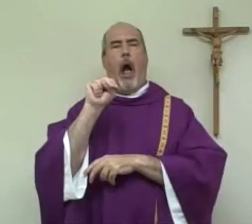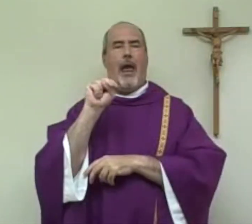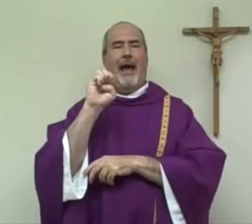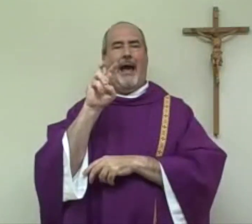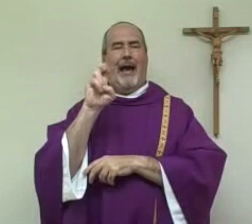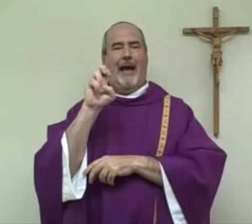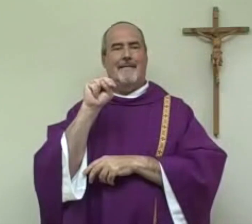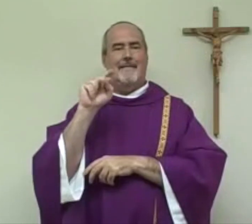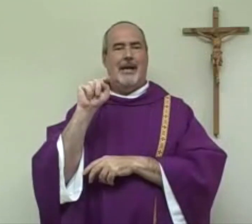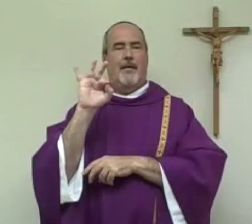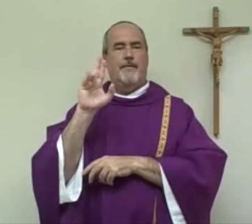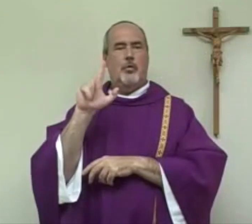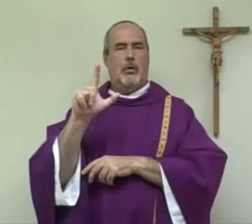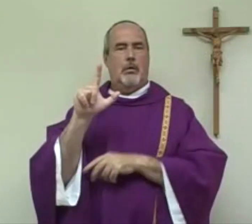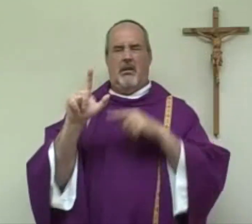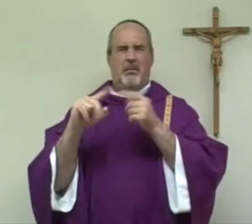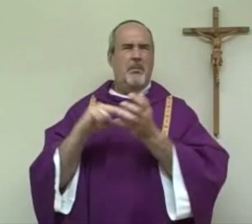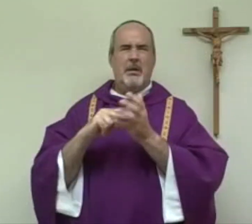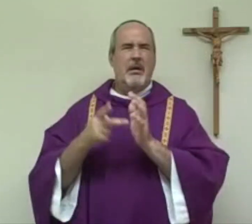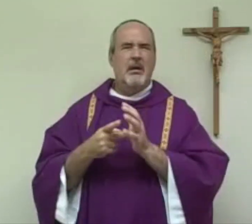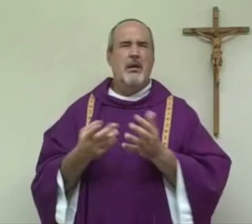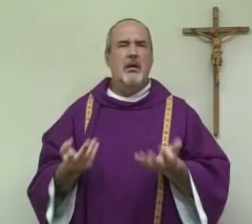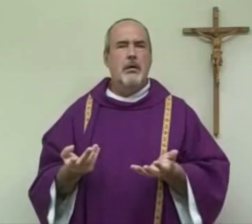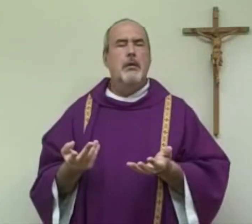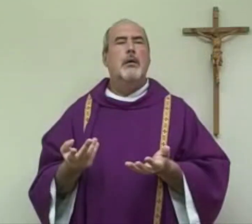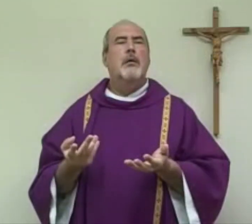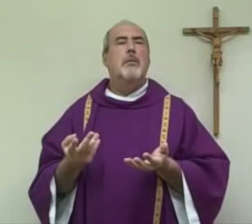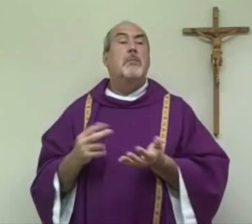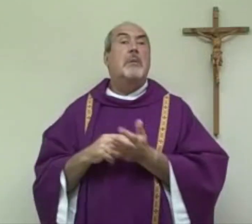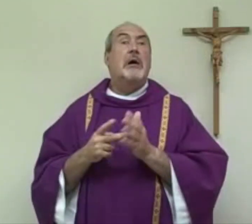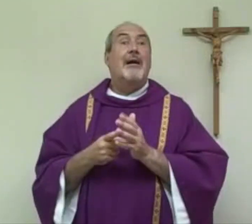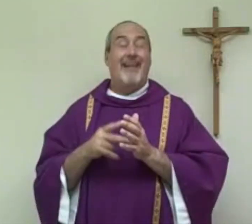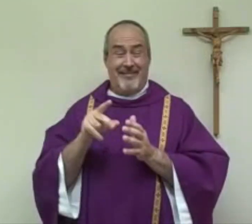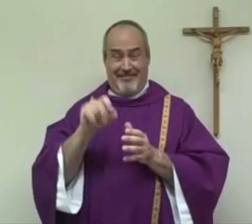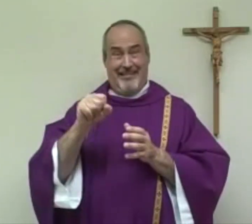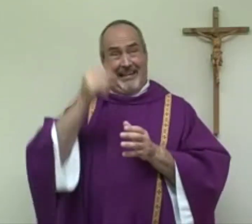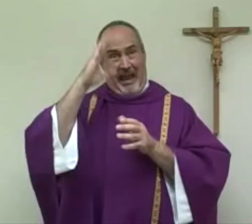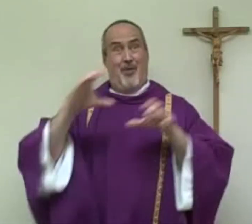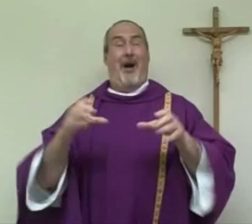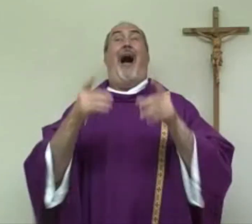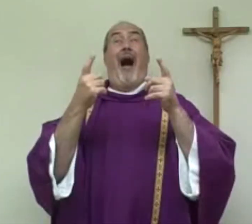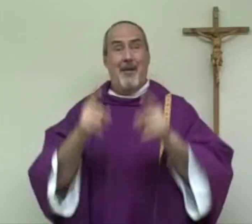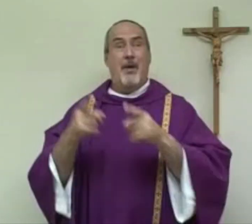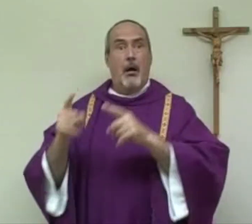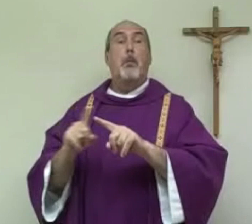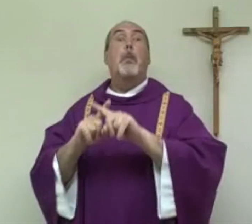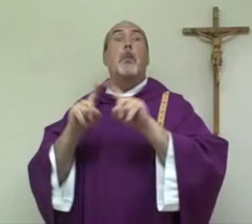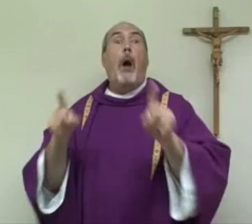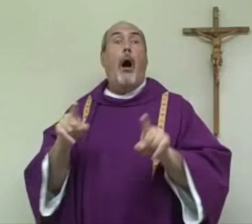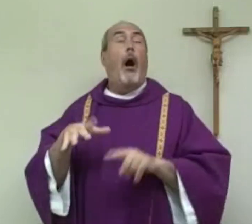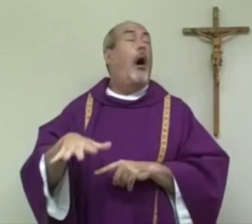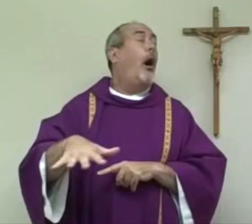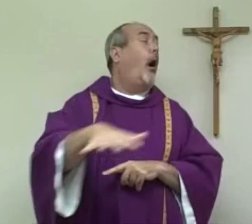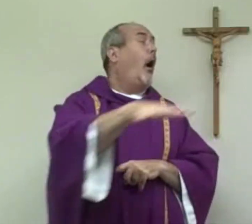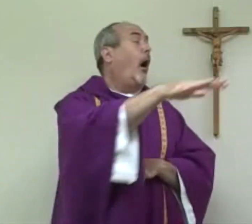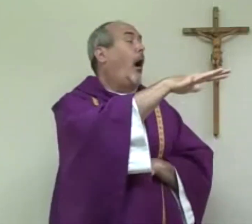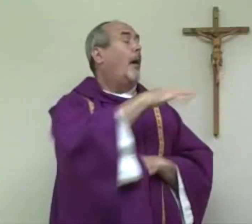taking place were really uneventful. And by that, I mean that, yes, those were God's works,